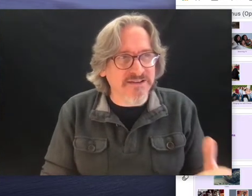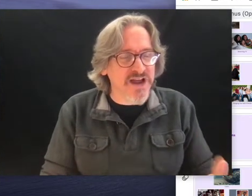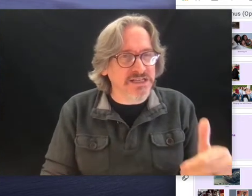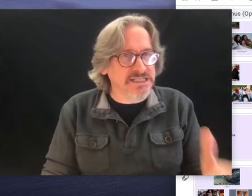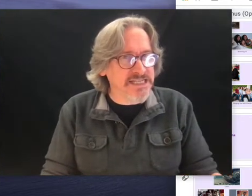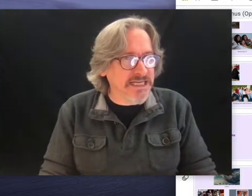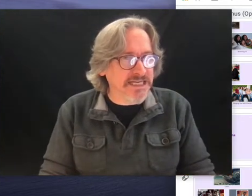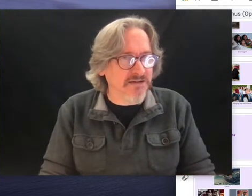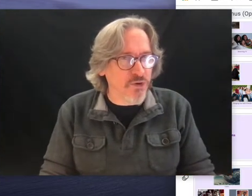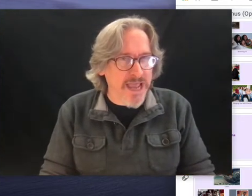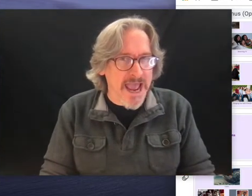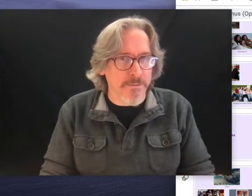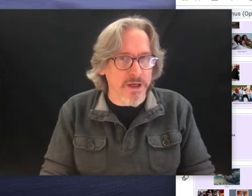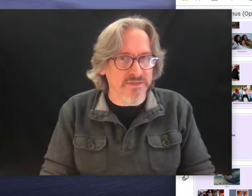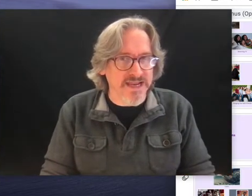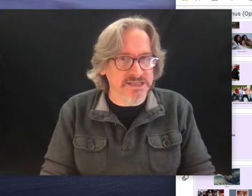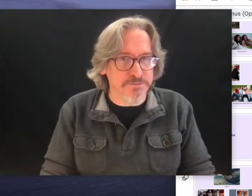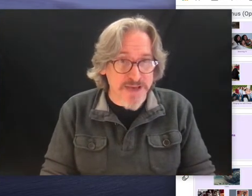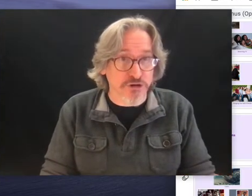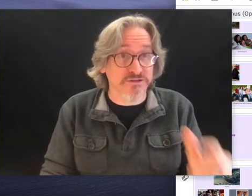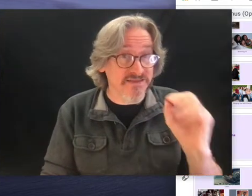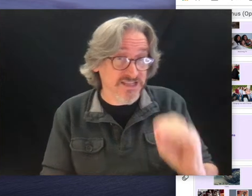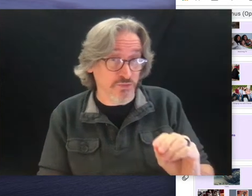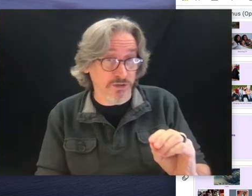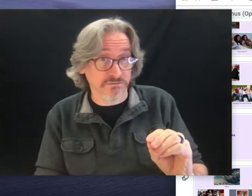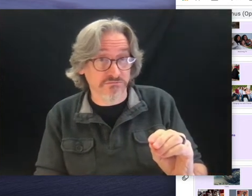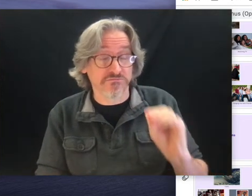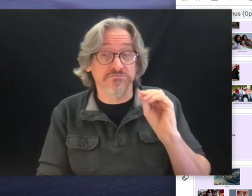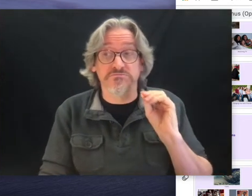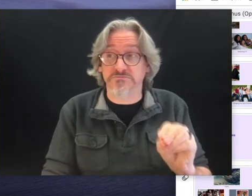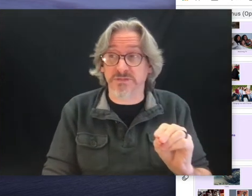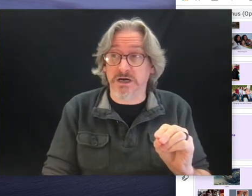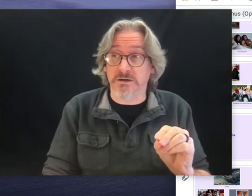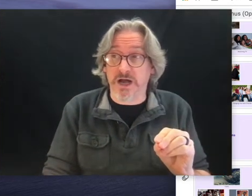I have not seen a vocab that is better than this one.